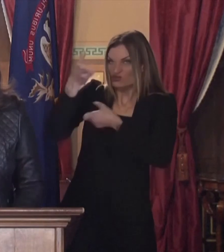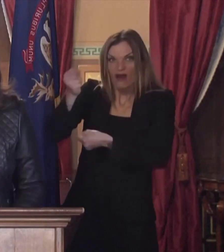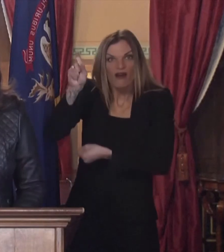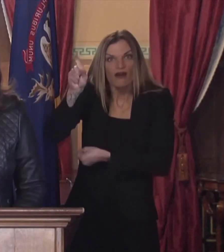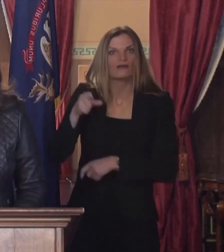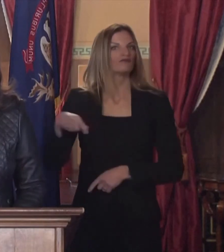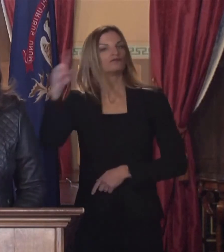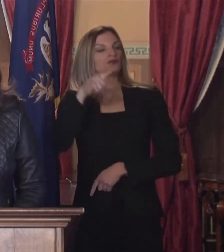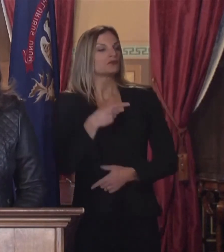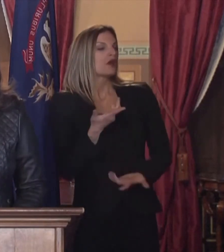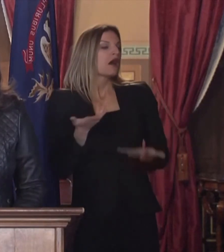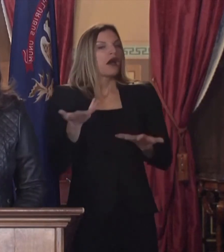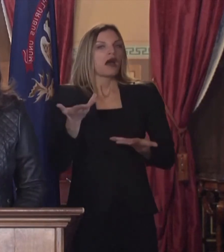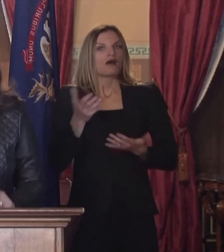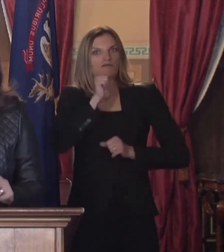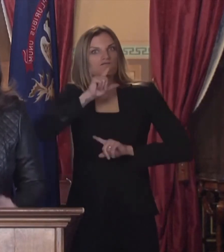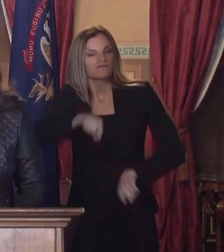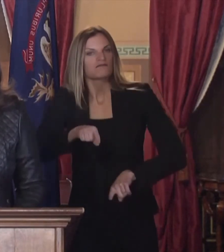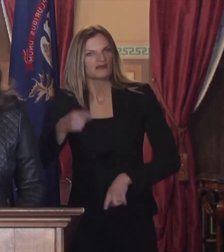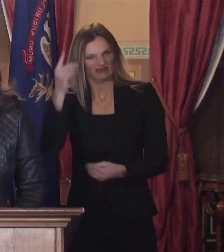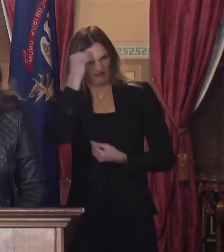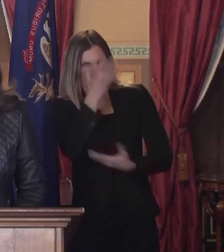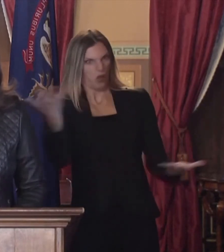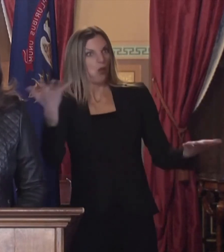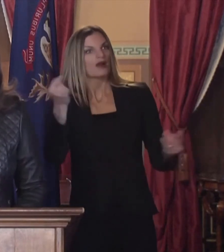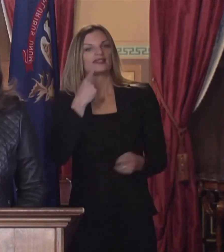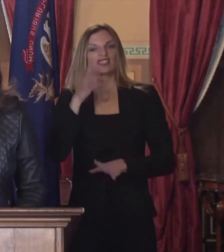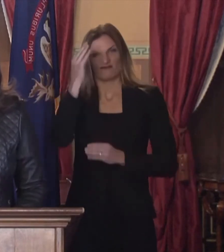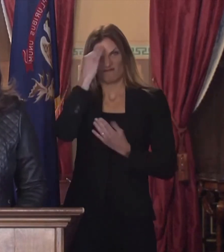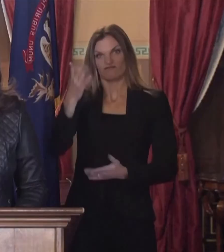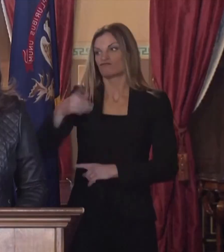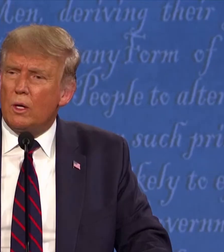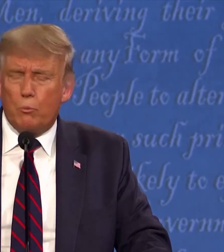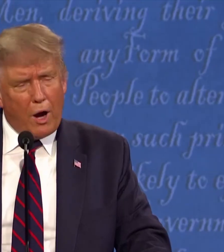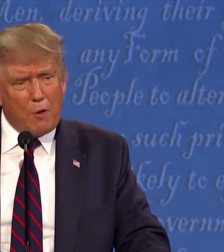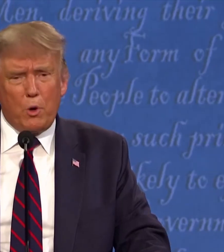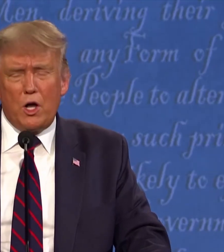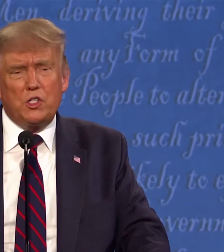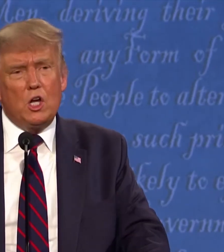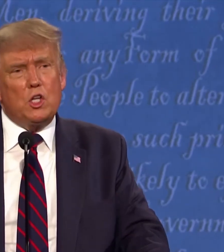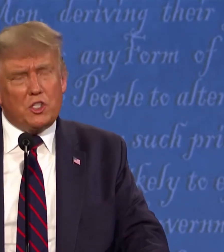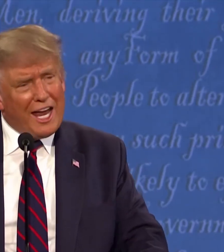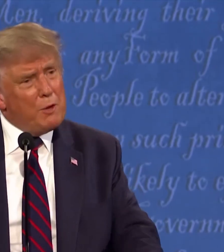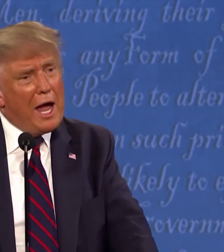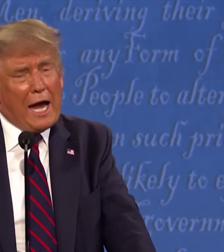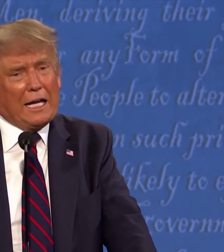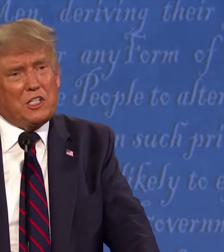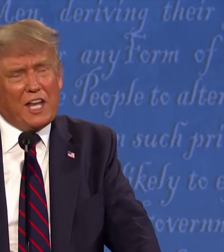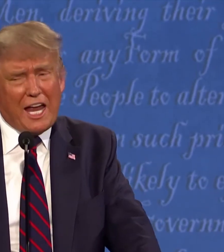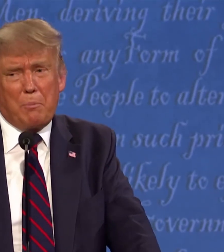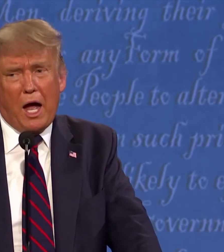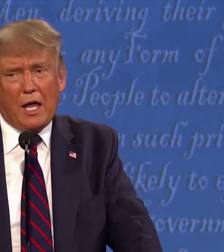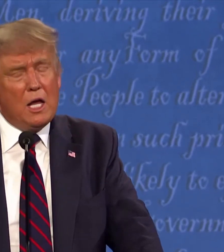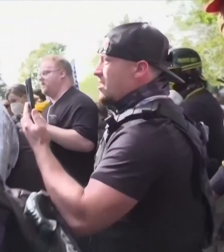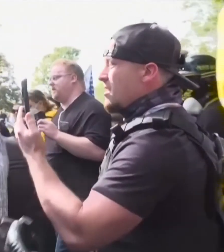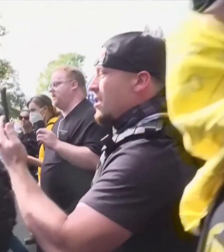Michigan militia groups. Stand back and stand by, he told them. And right, Proud Boys, stand back and